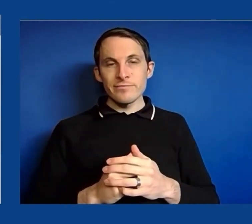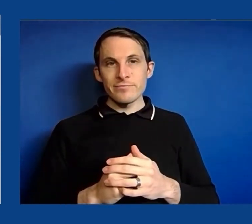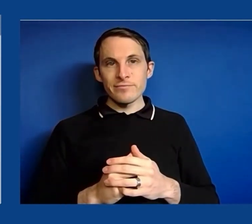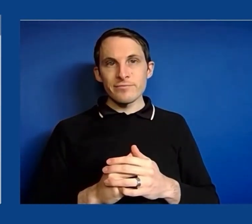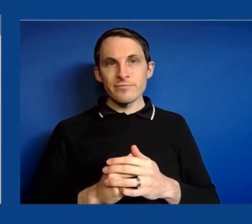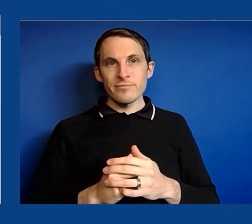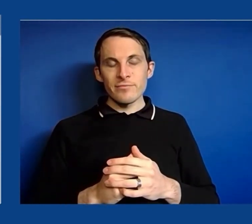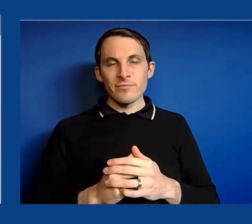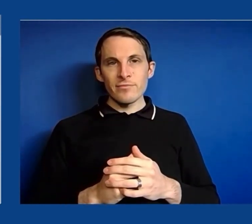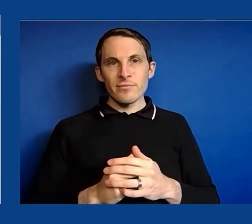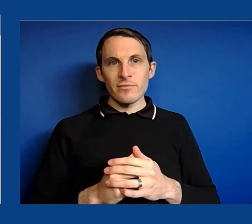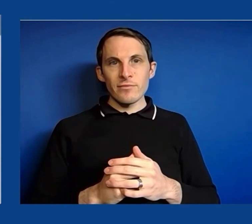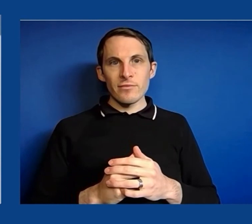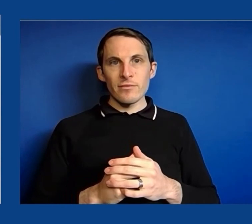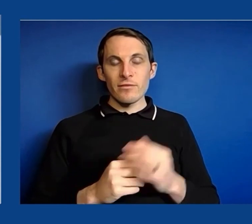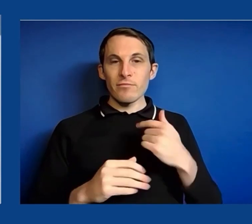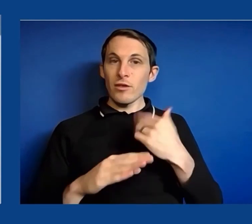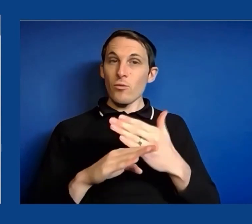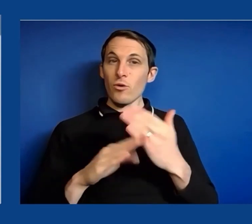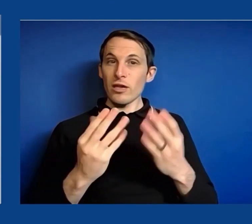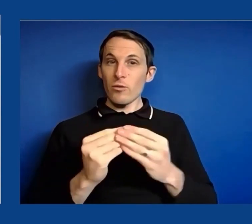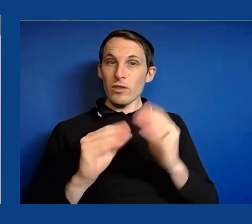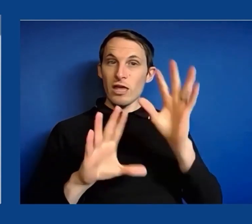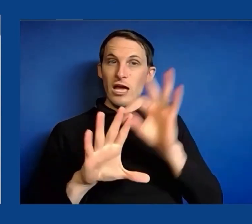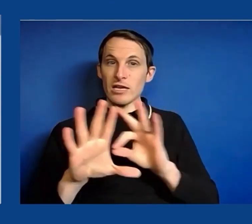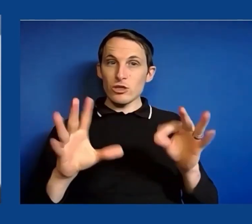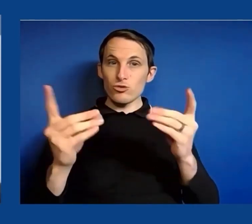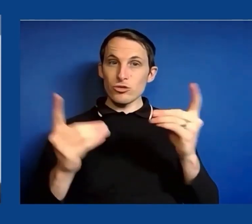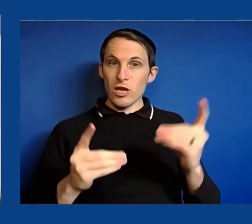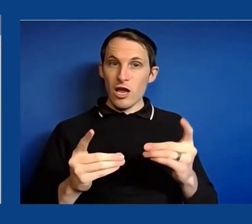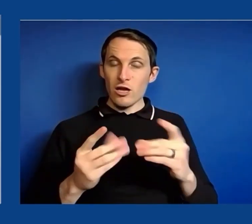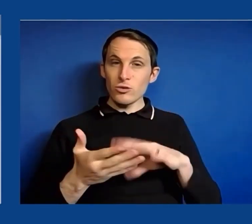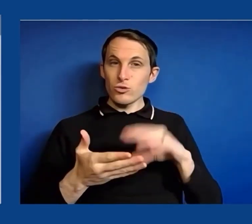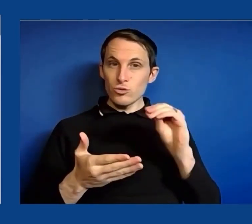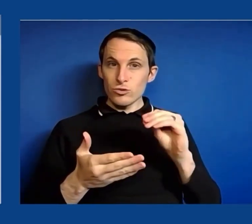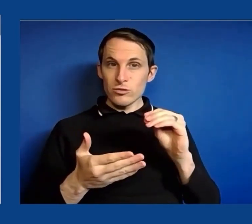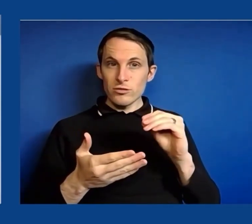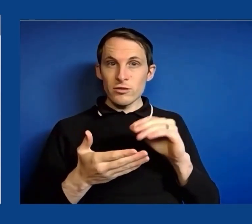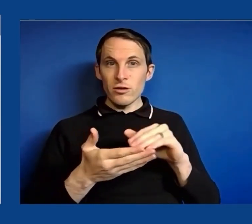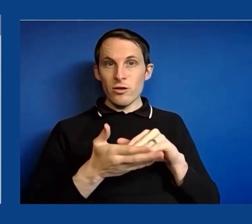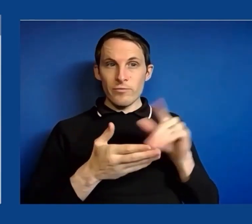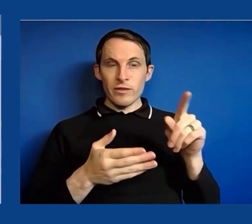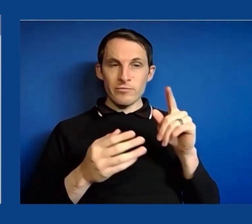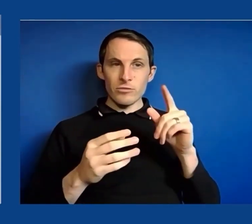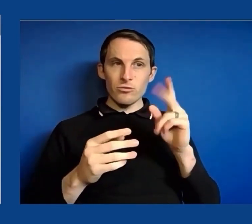So I'm working with architectural design students, getting them to revision the landscape.